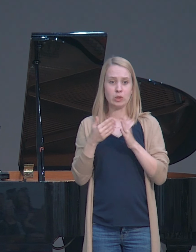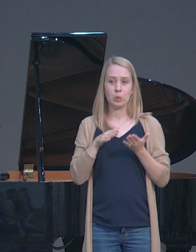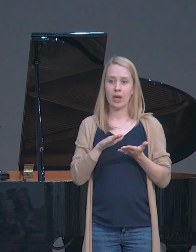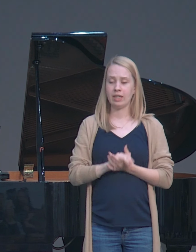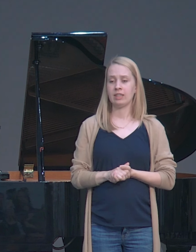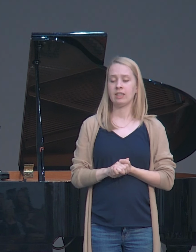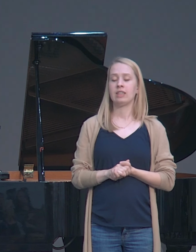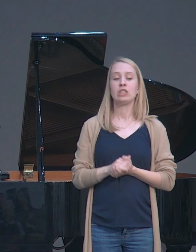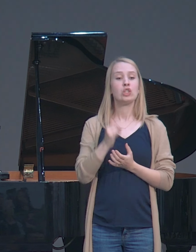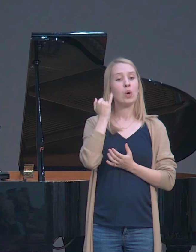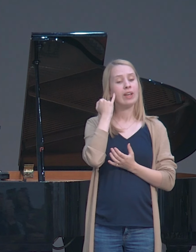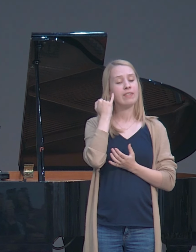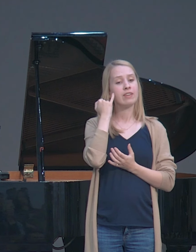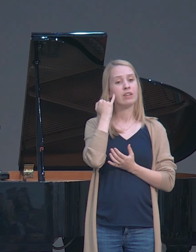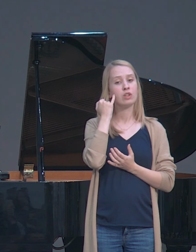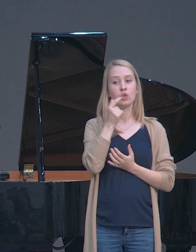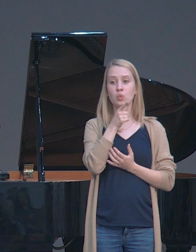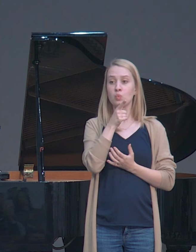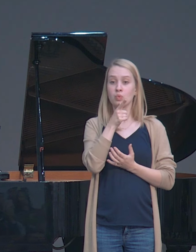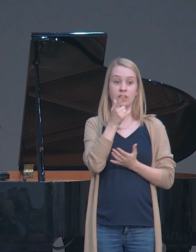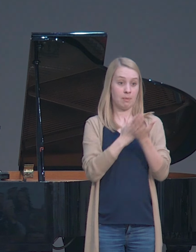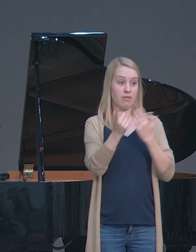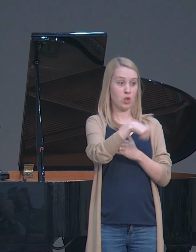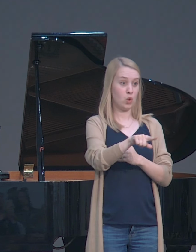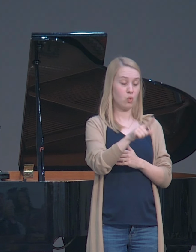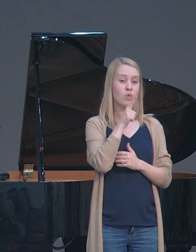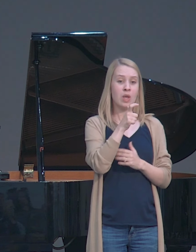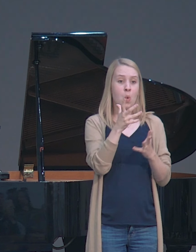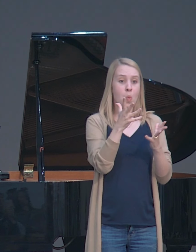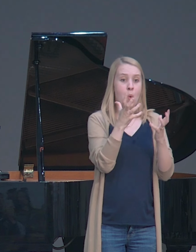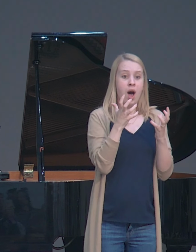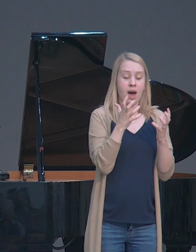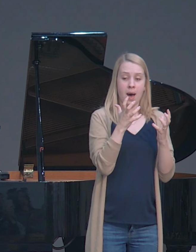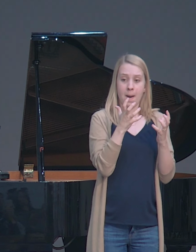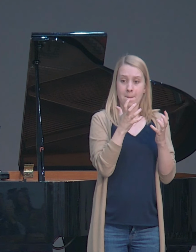Some of you desire with all your heart to be a mother, and yet God's not